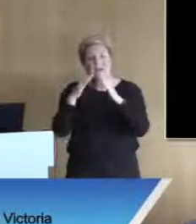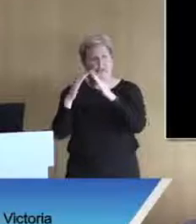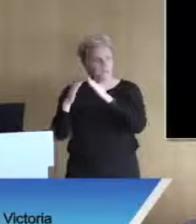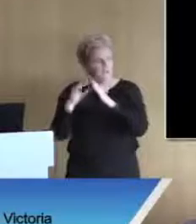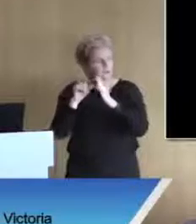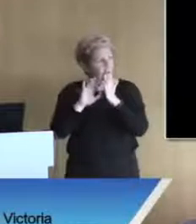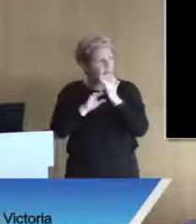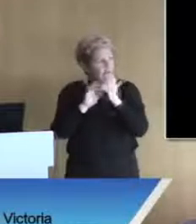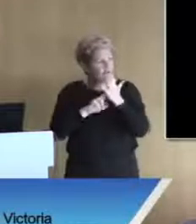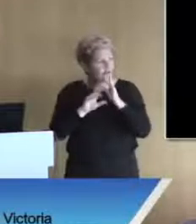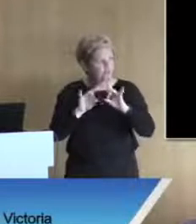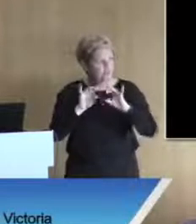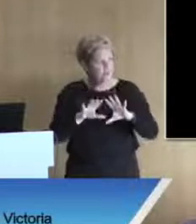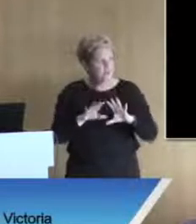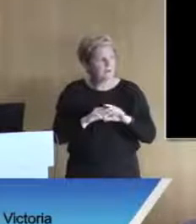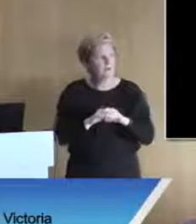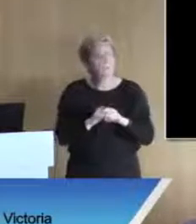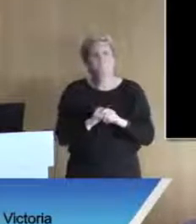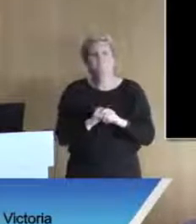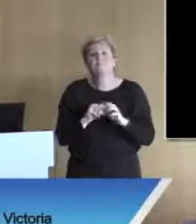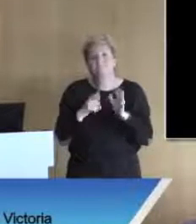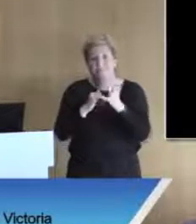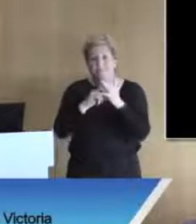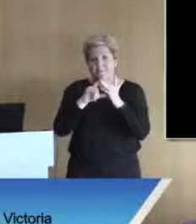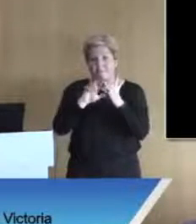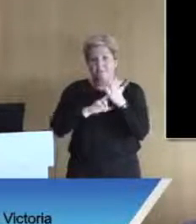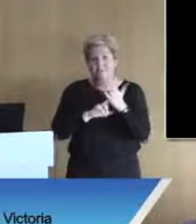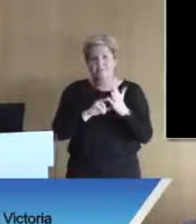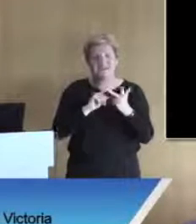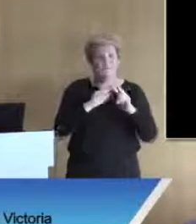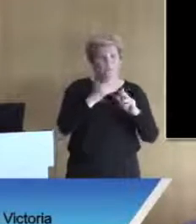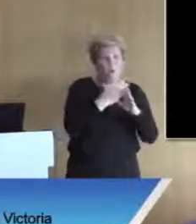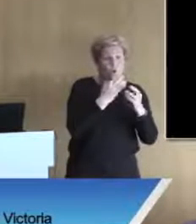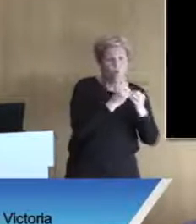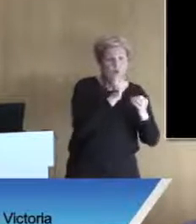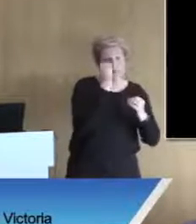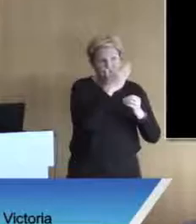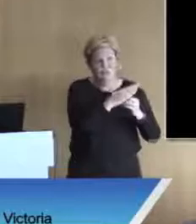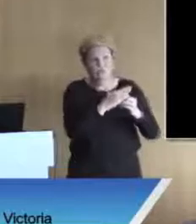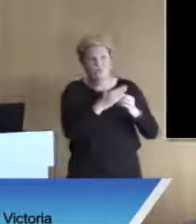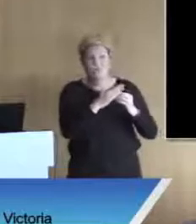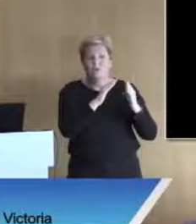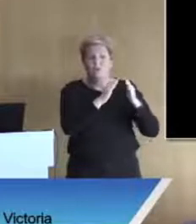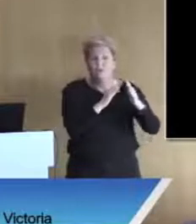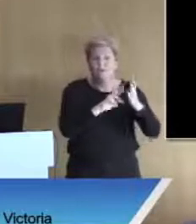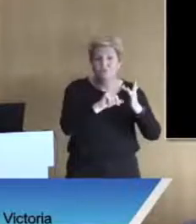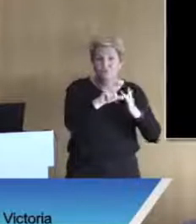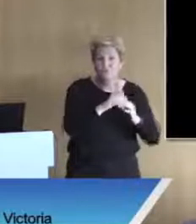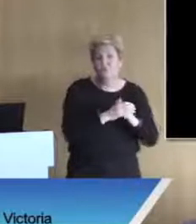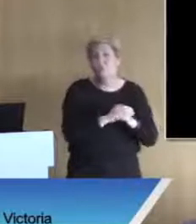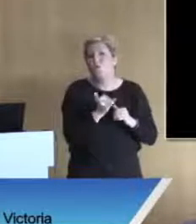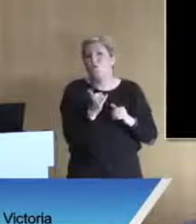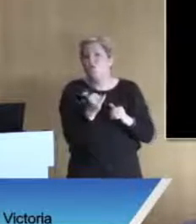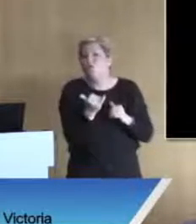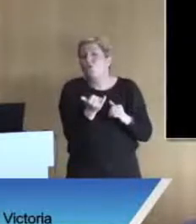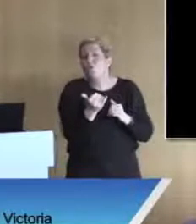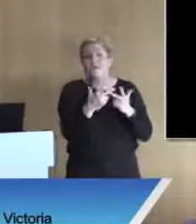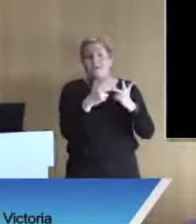our agencies, Housing Choices Australia. You might be familiar with a number of our agencies, particularly the